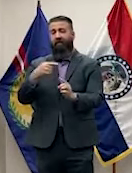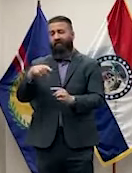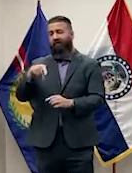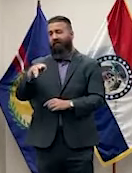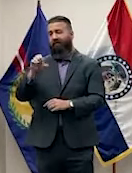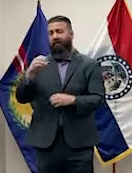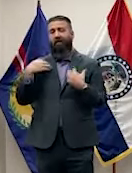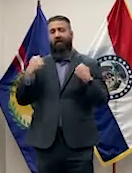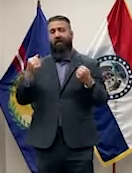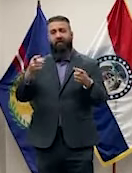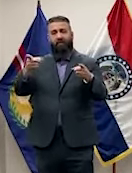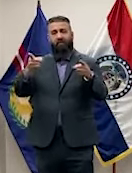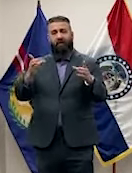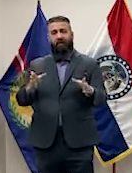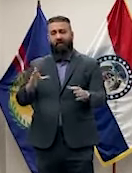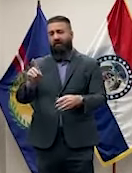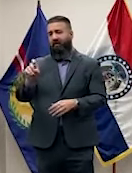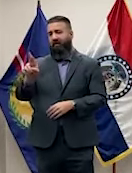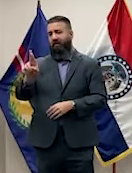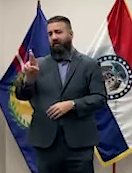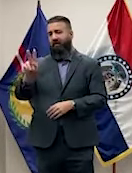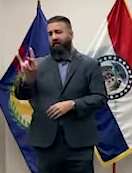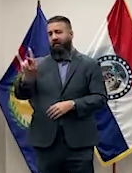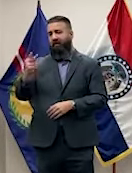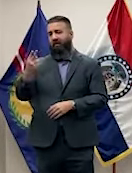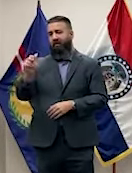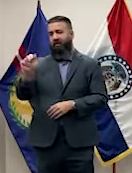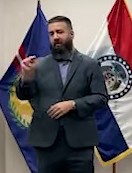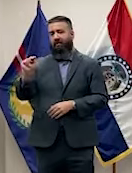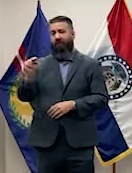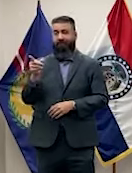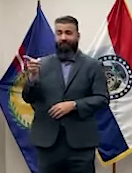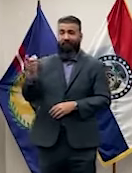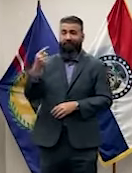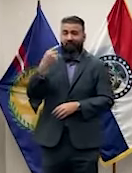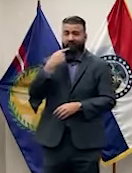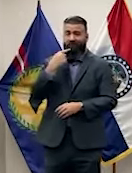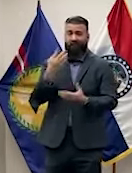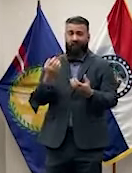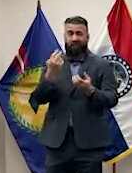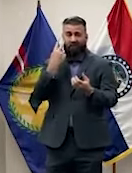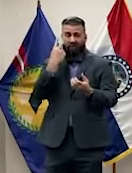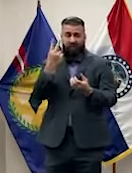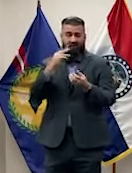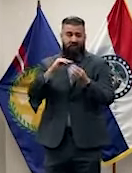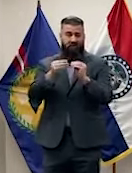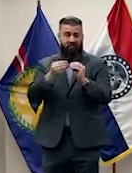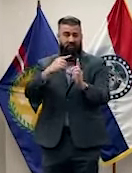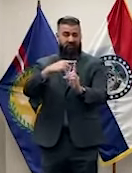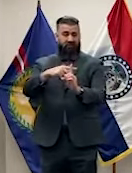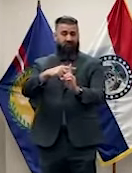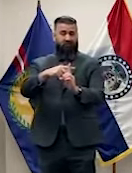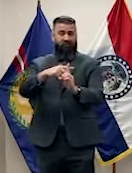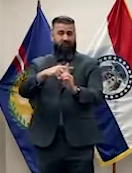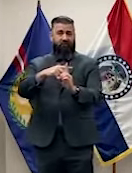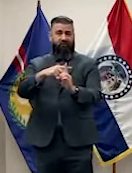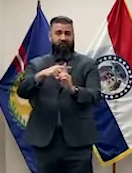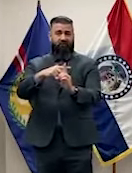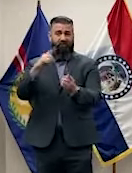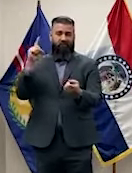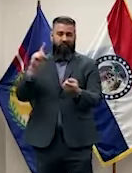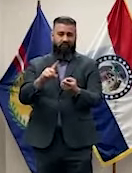Com. And he has indicated that he'd like to see cases in a moderate transmission